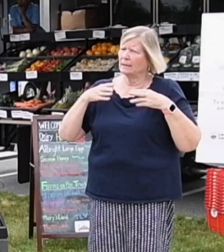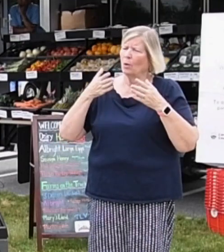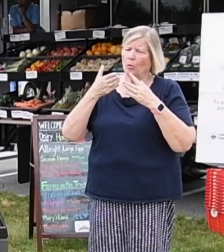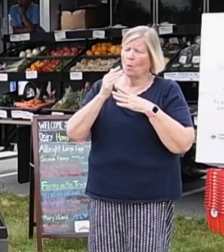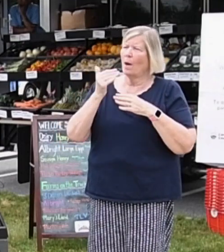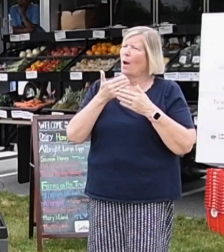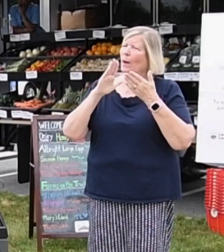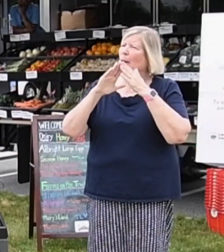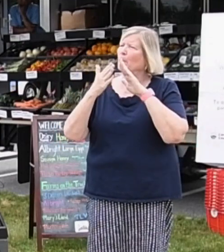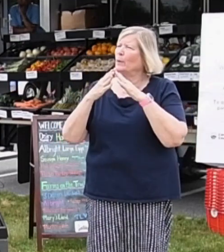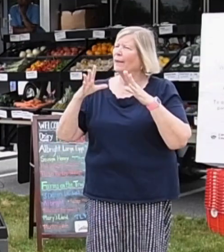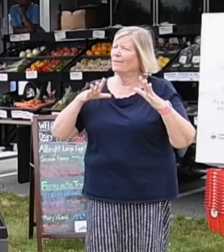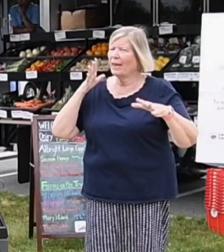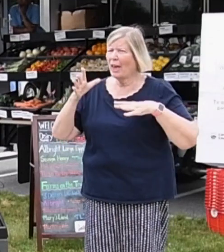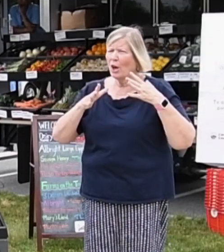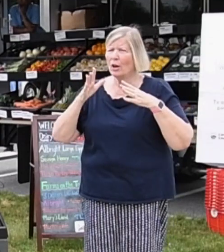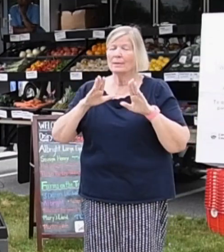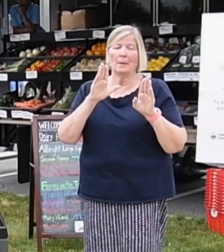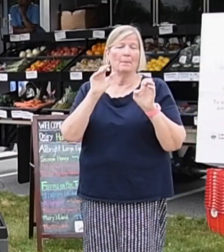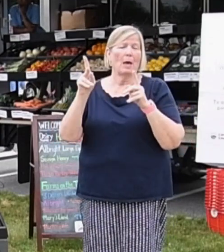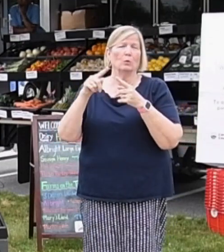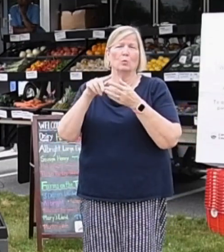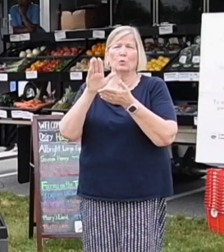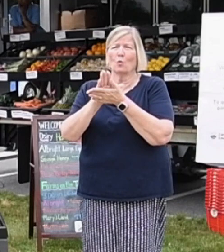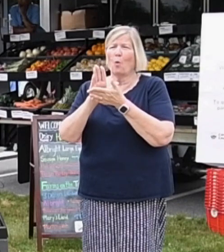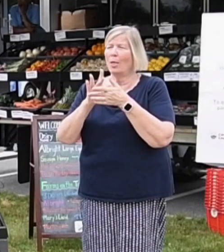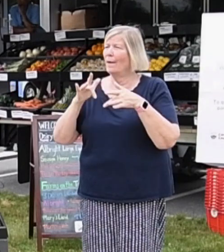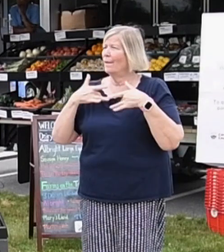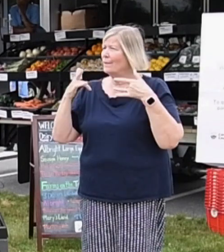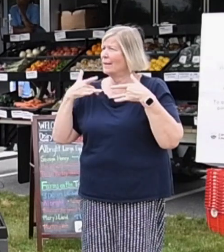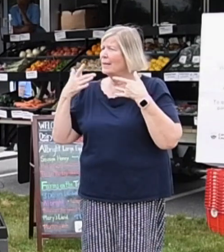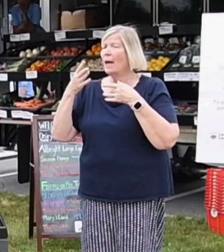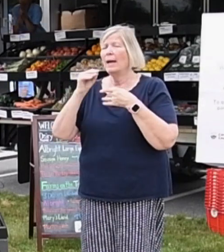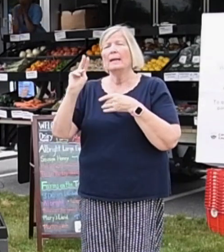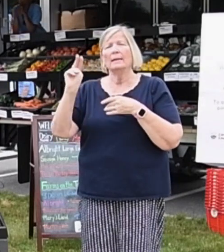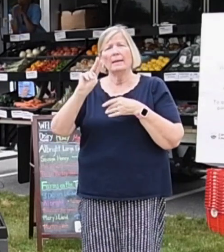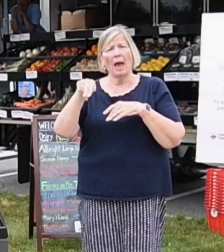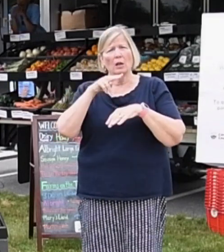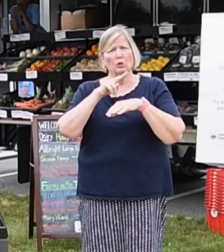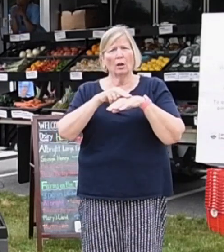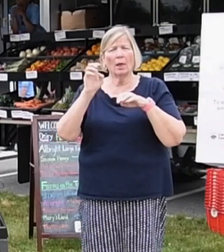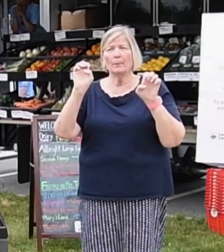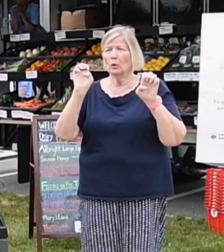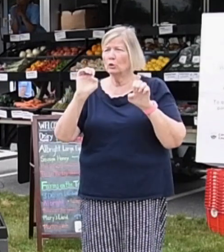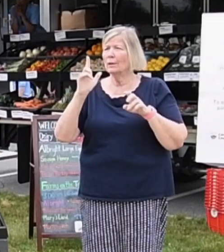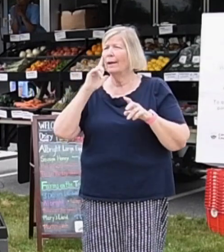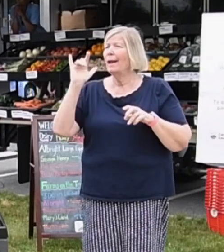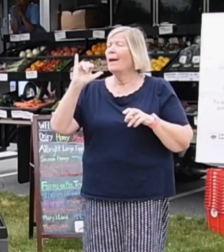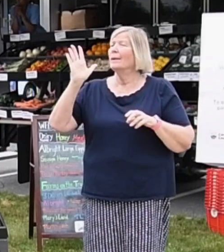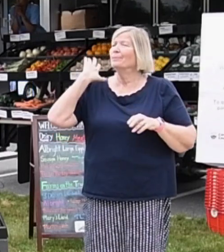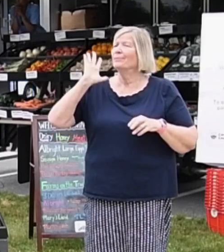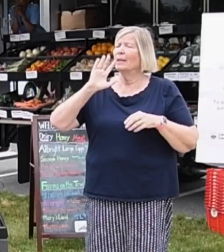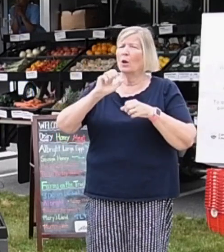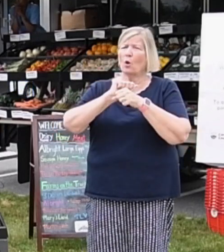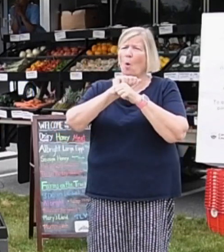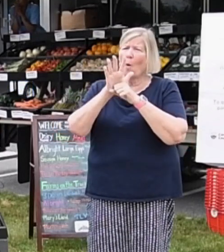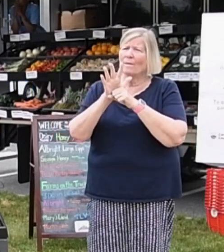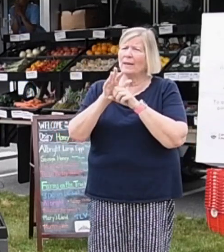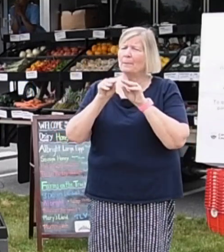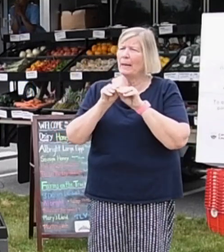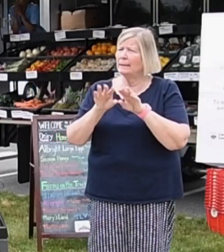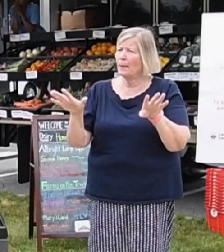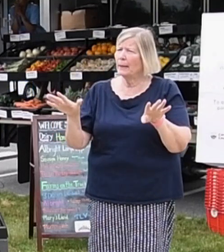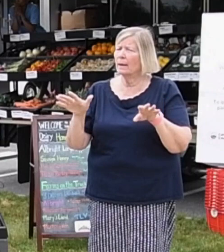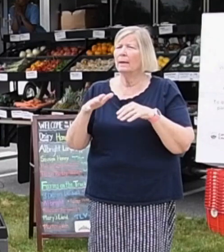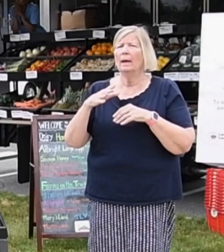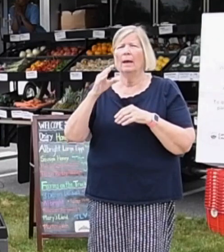community fairs, back-to-school events, and national emergencies like the COVID pandemic and